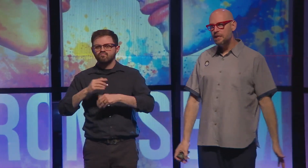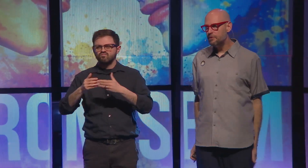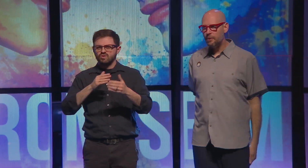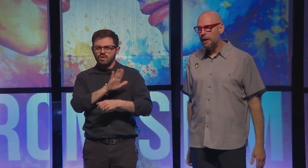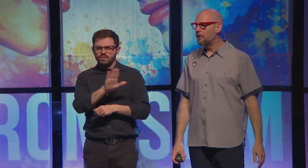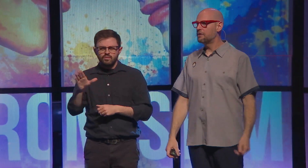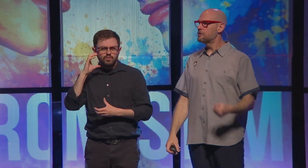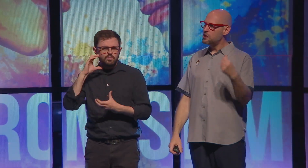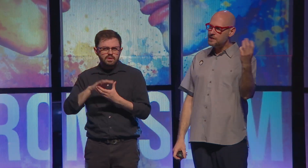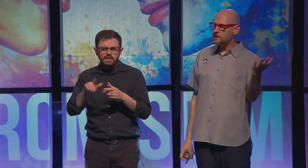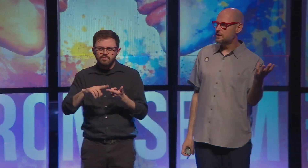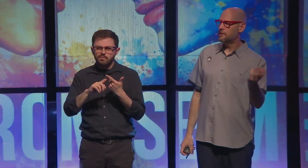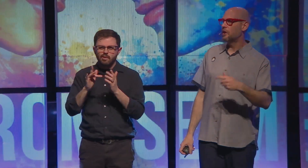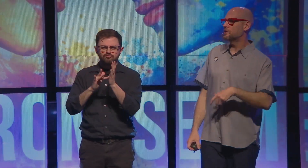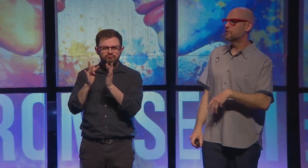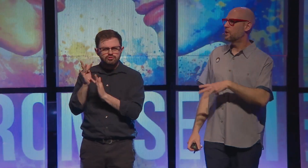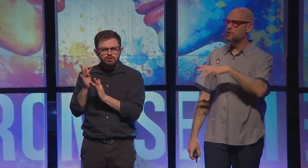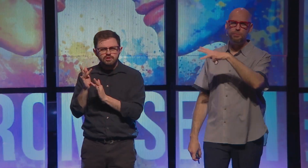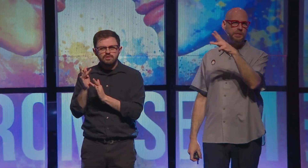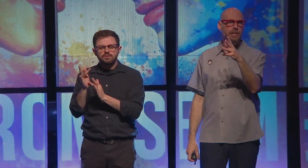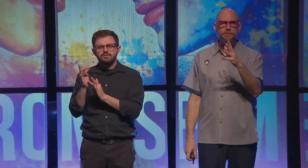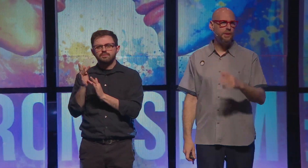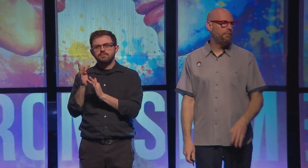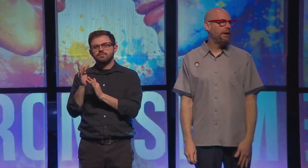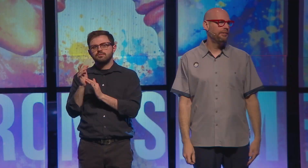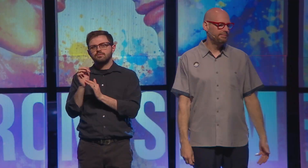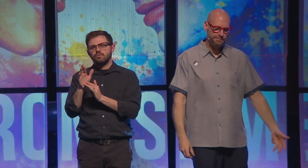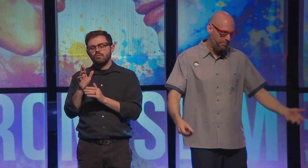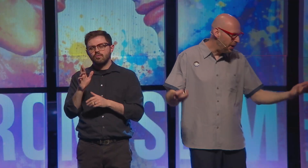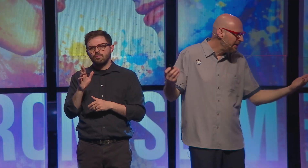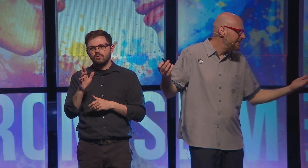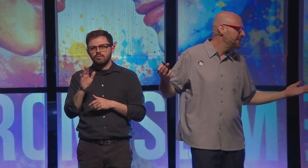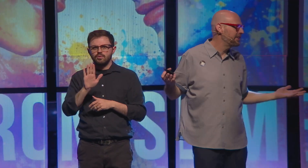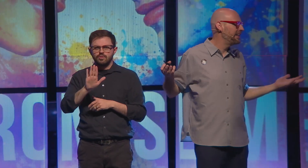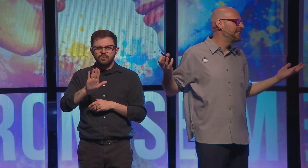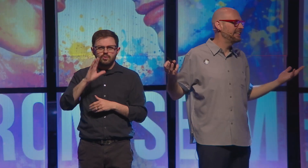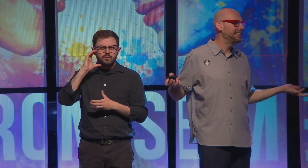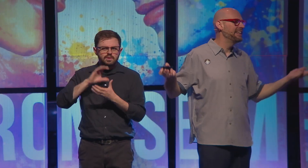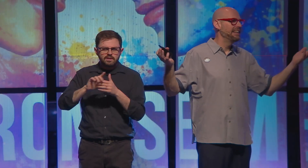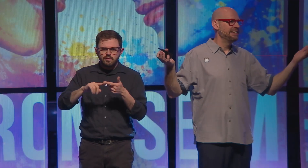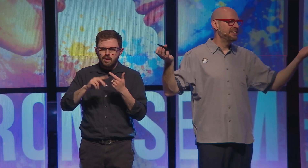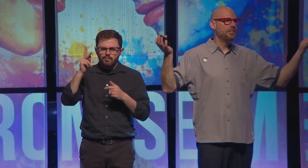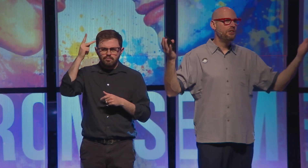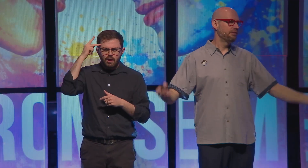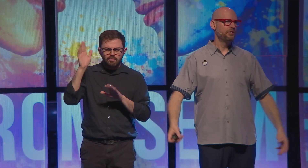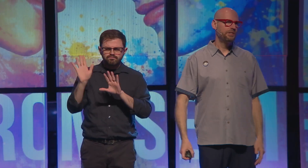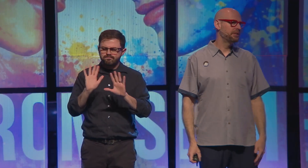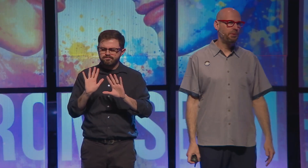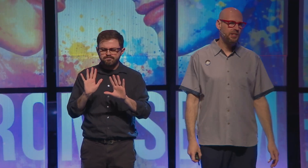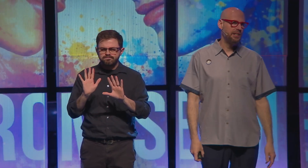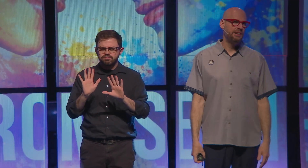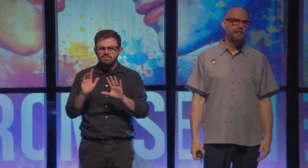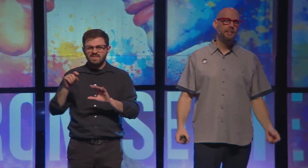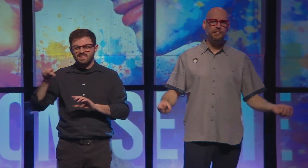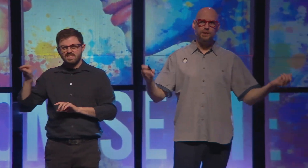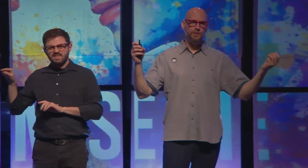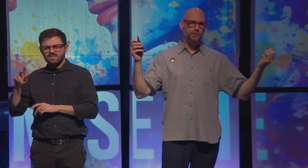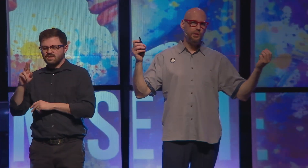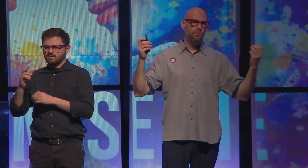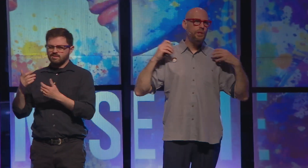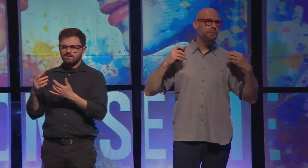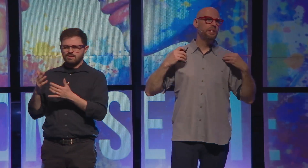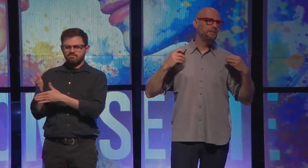you believe about Jesus, regardless of what you believe about politics or anything. This is a universal expression